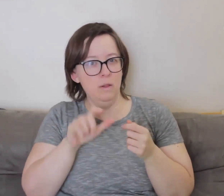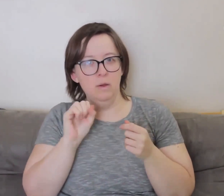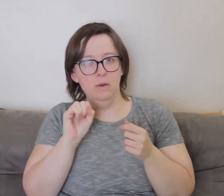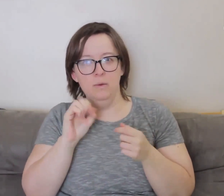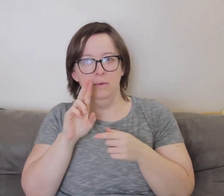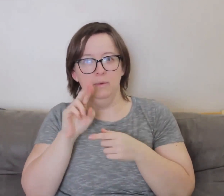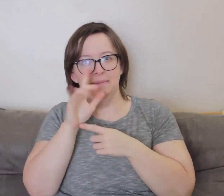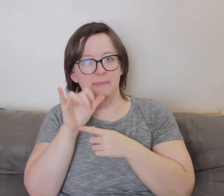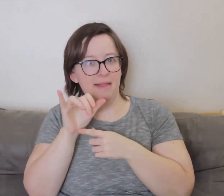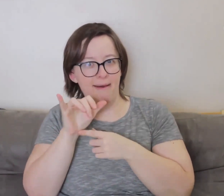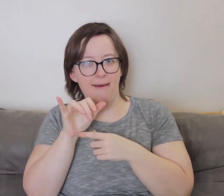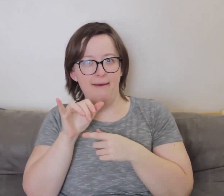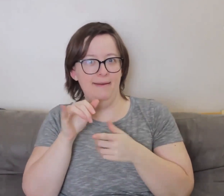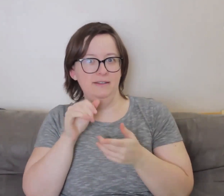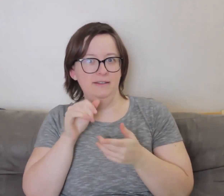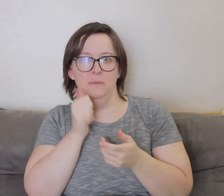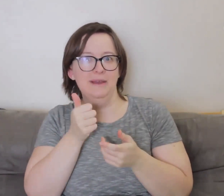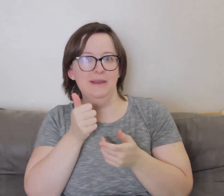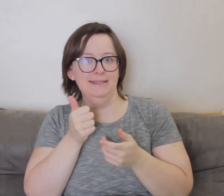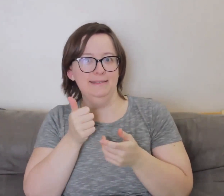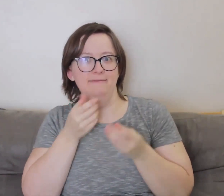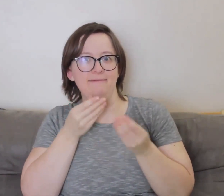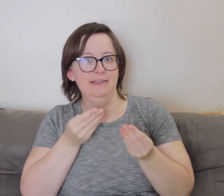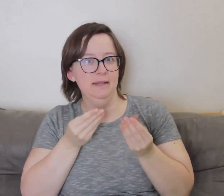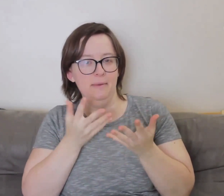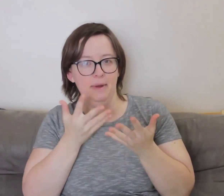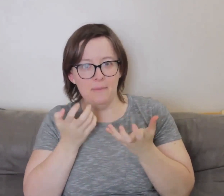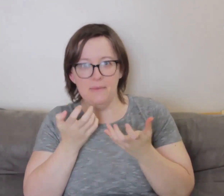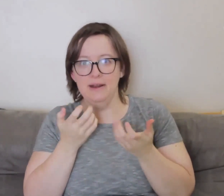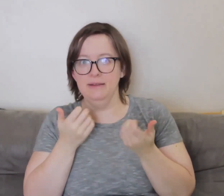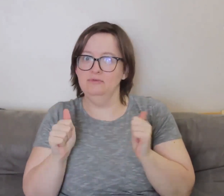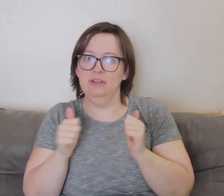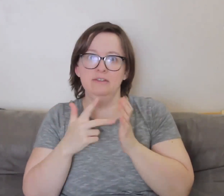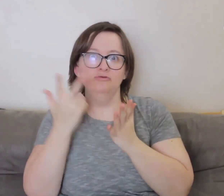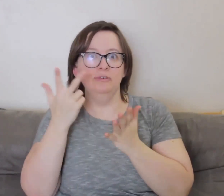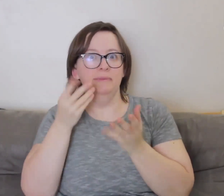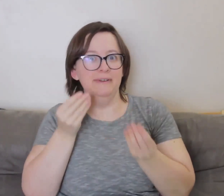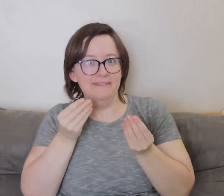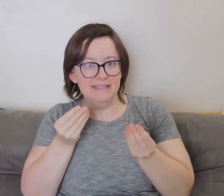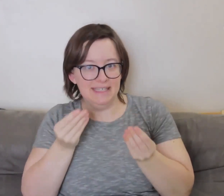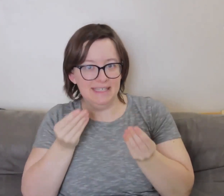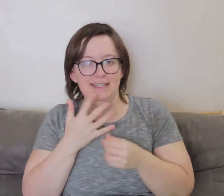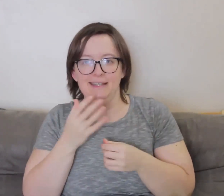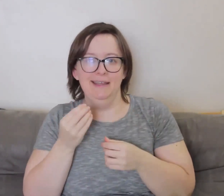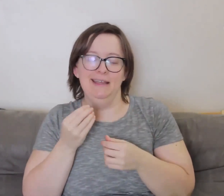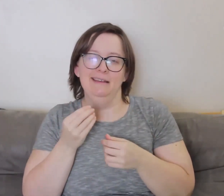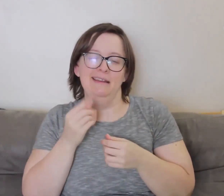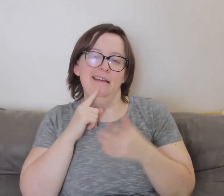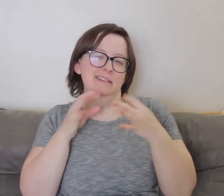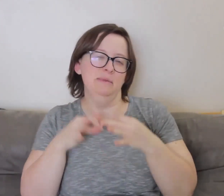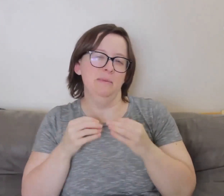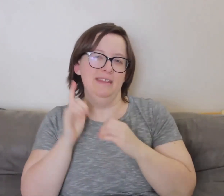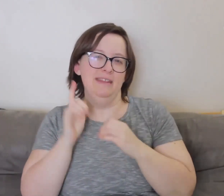because breastfeeding just wasn't working for us, and he wasn't eating the way that we